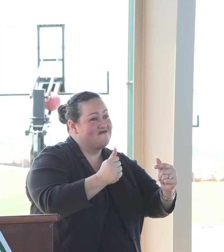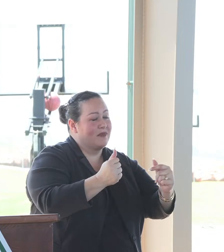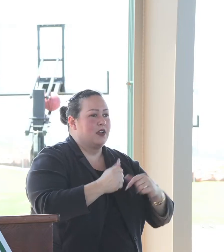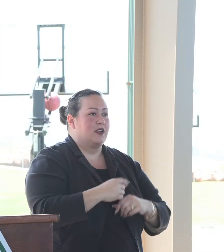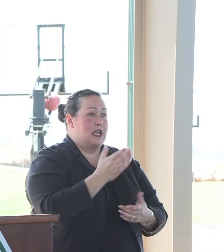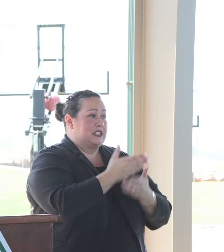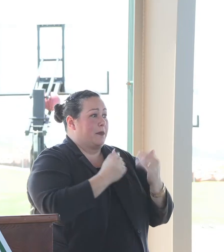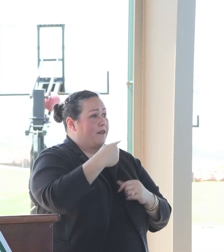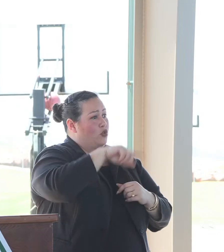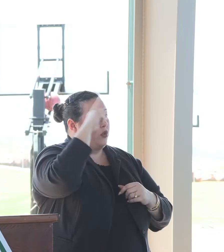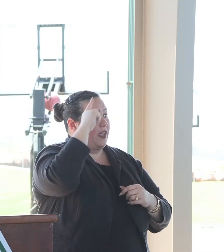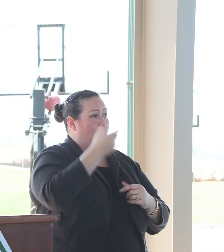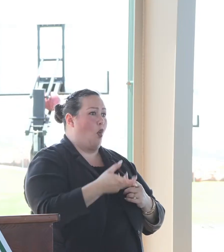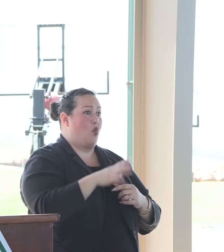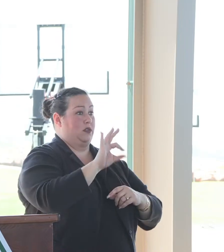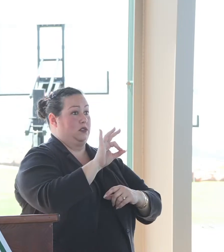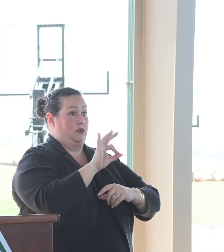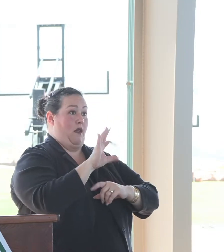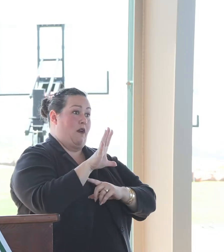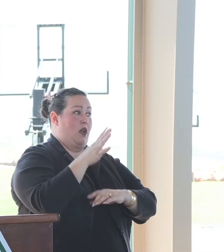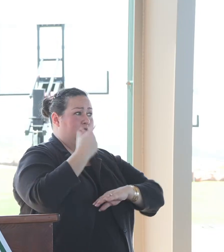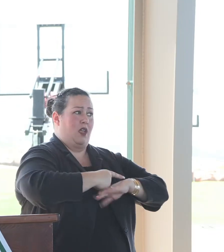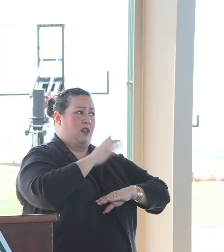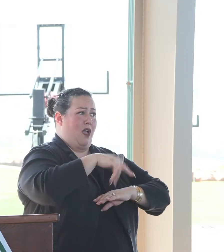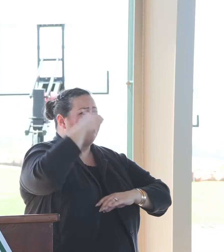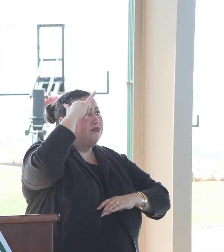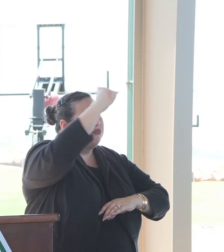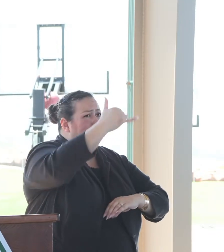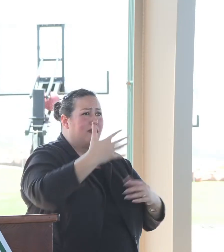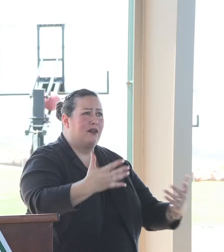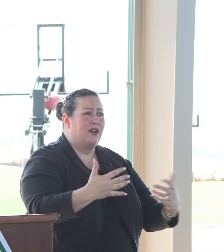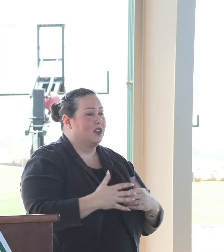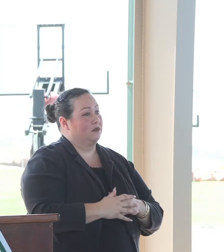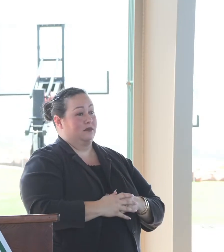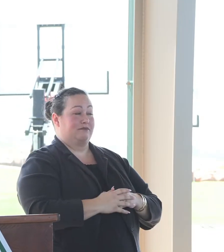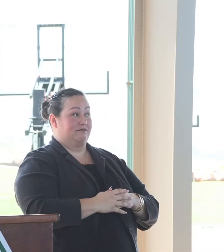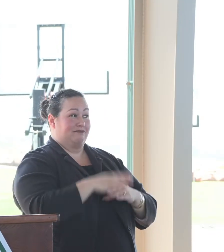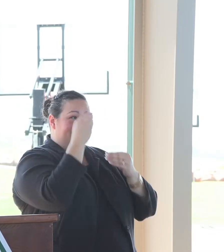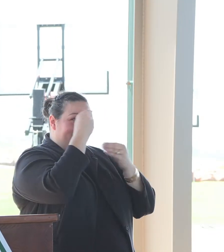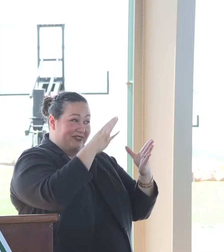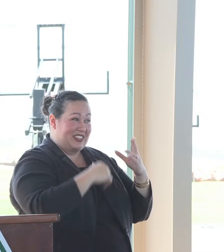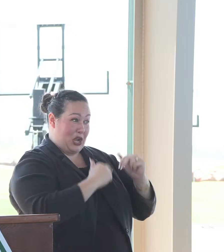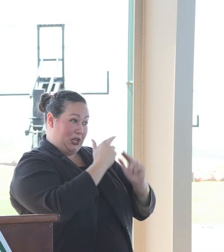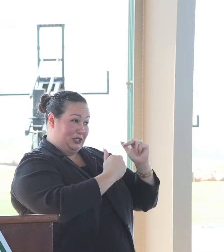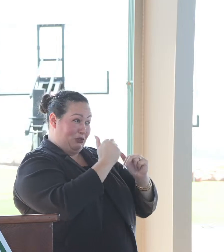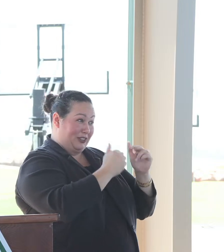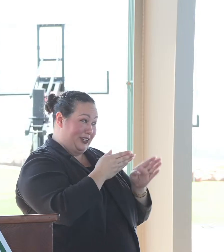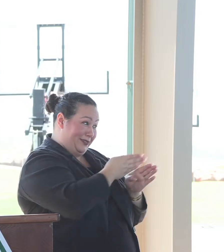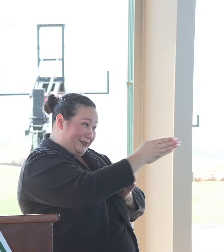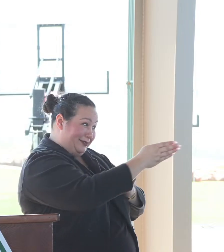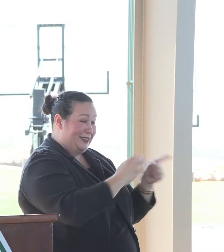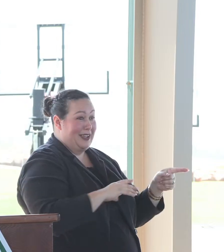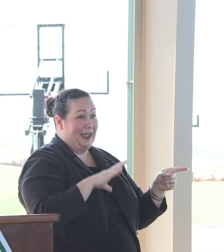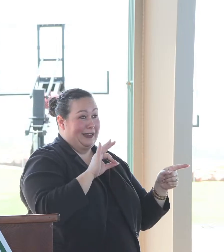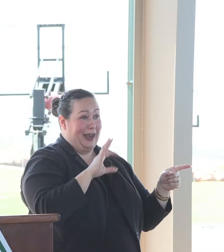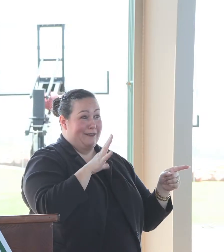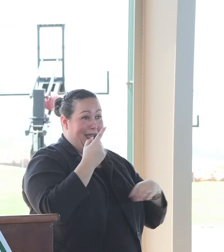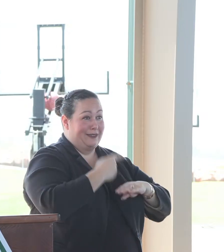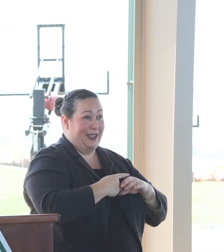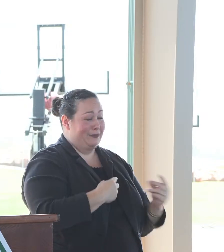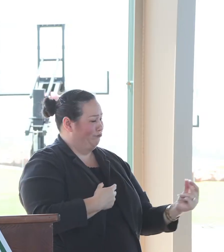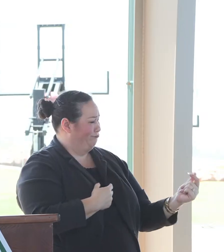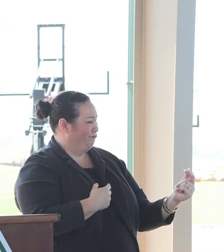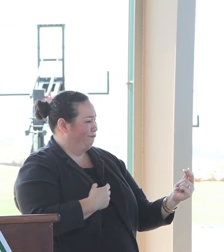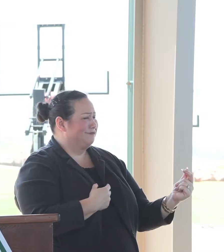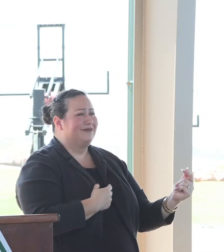that 95 days is a long time, but I have news for you. In the construction industry, it is merely a blip.